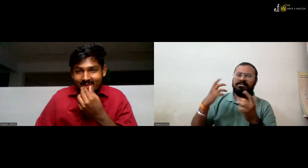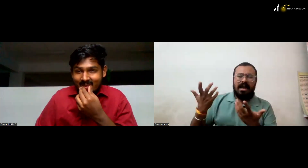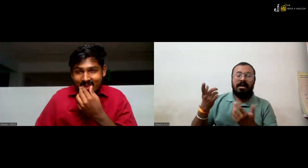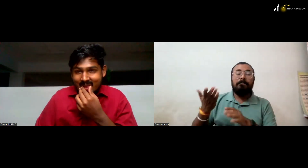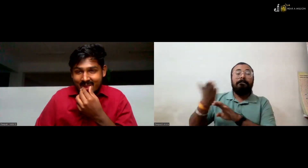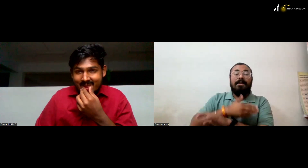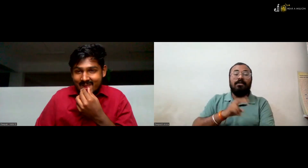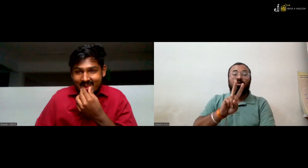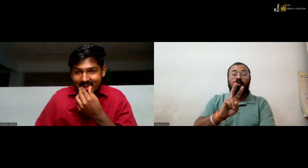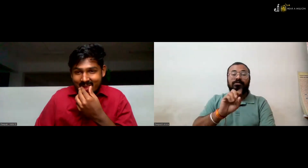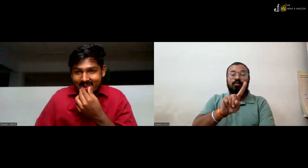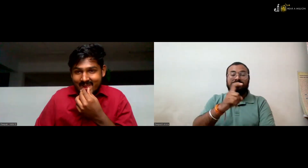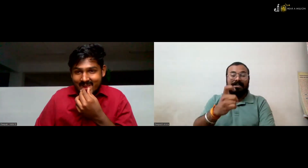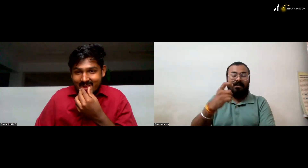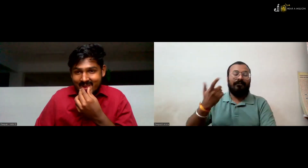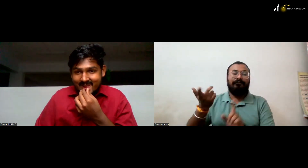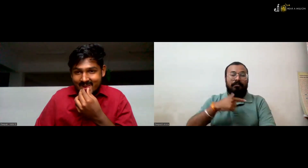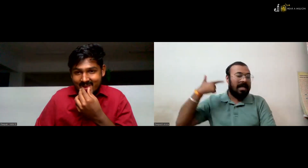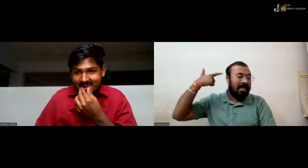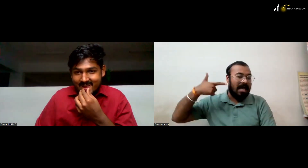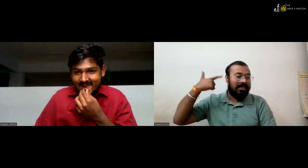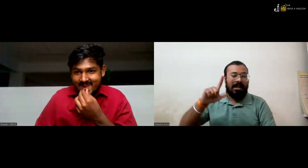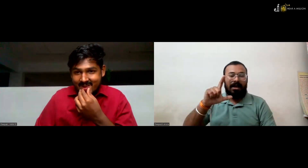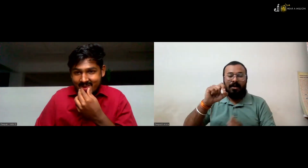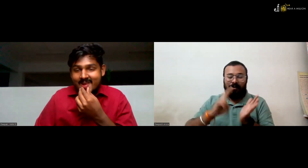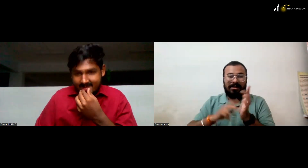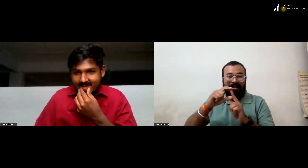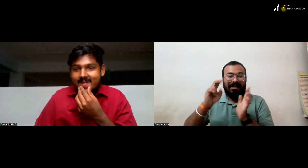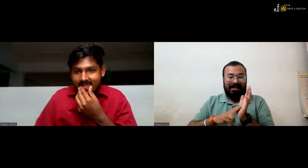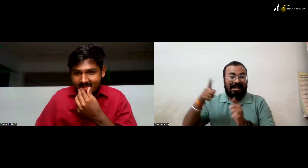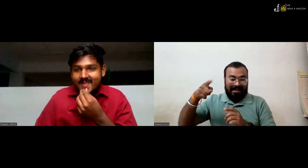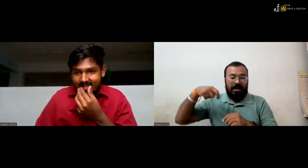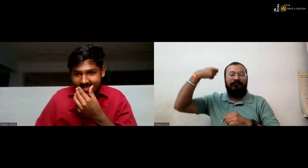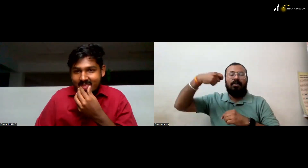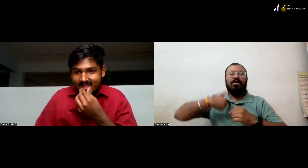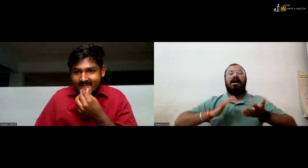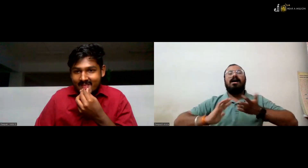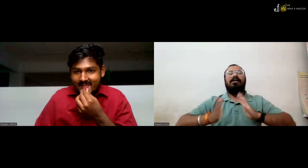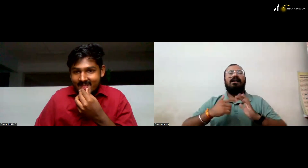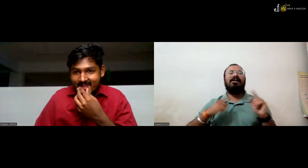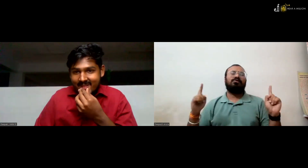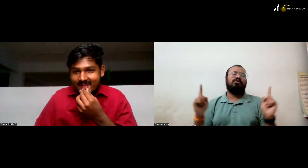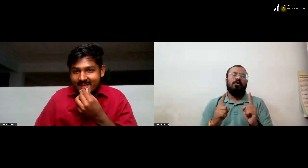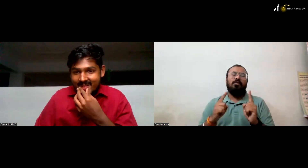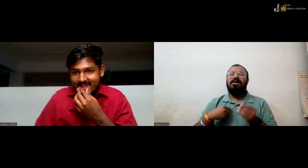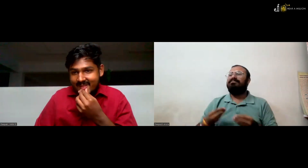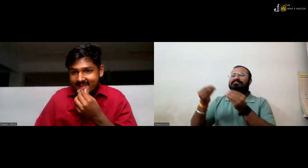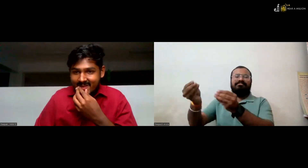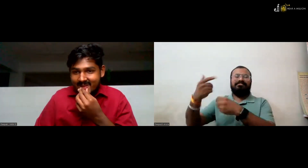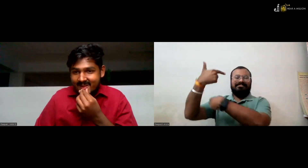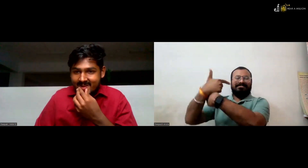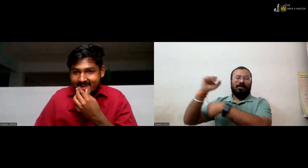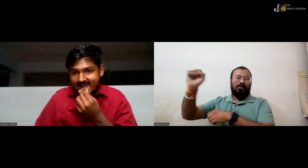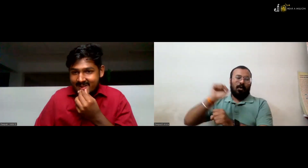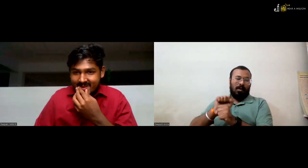I contacted everyone like outside the India as well, in London as well. There